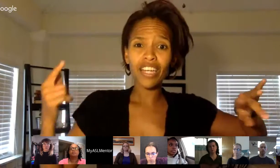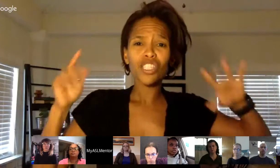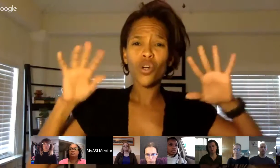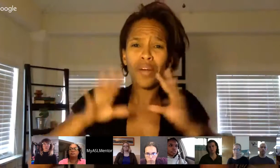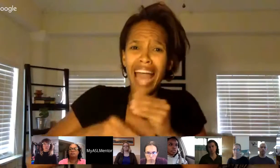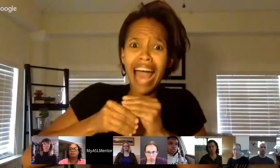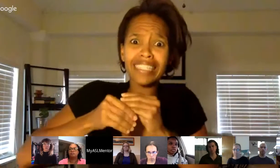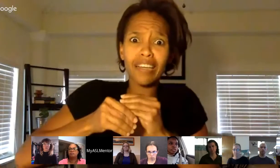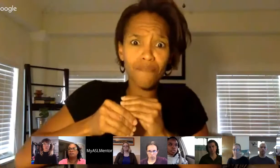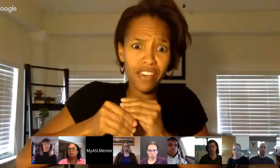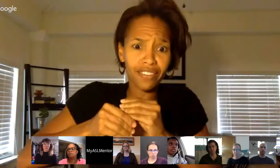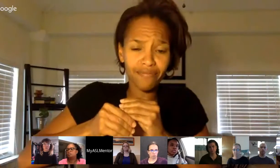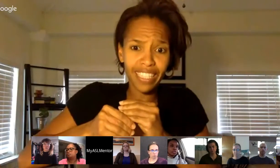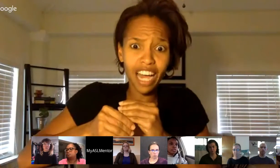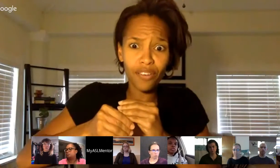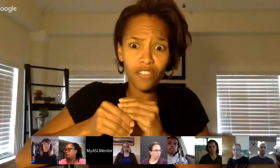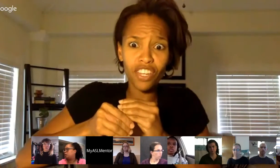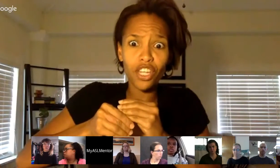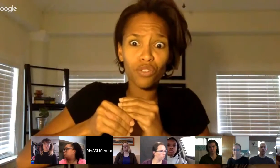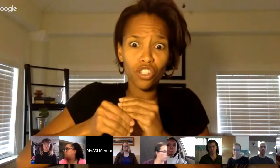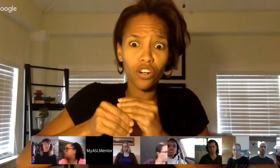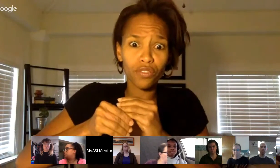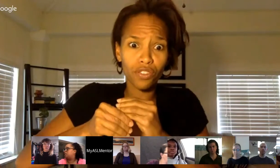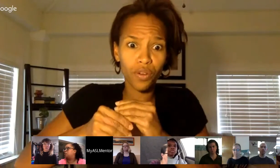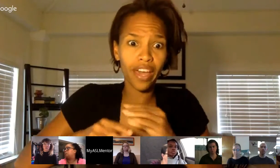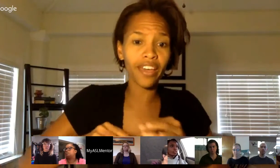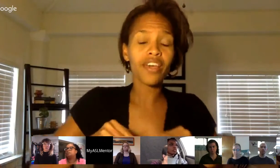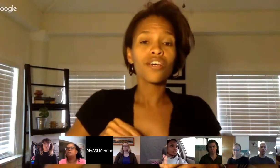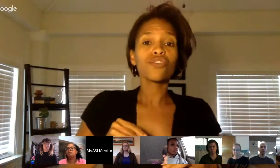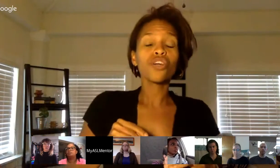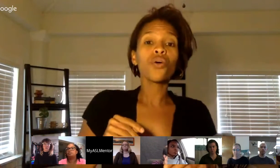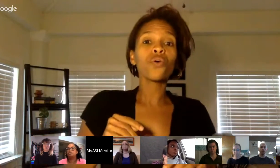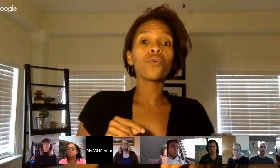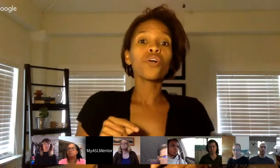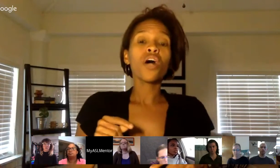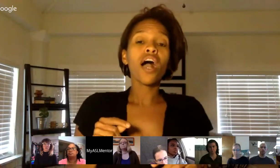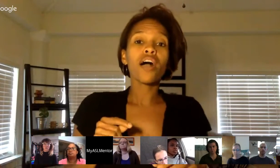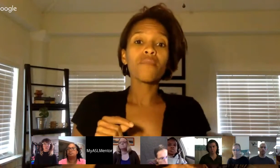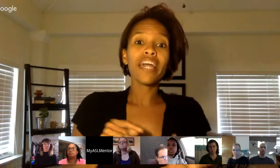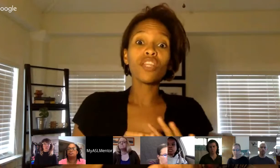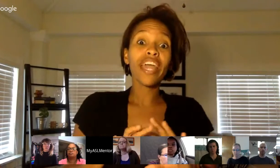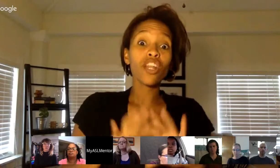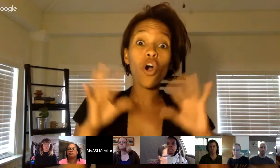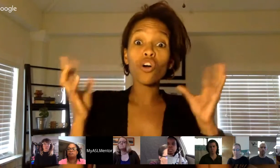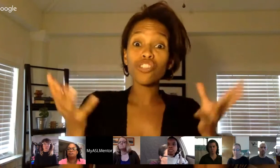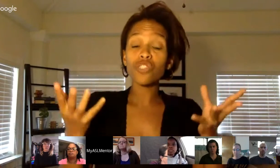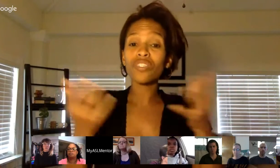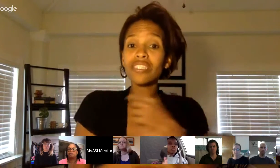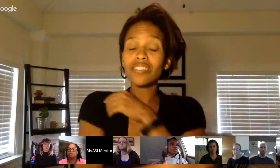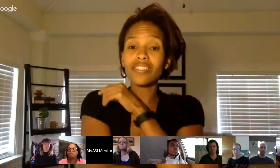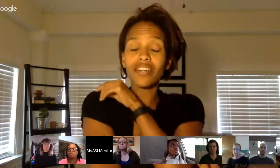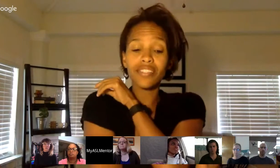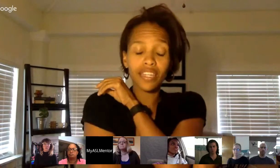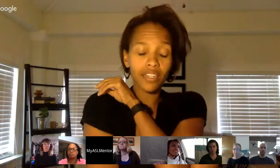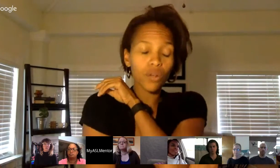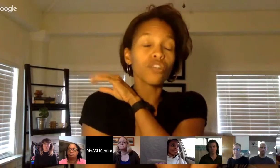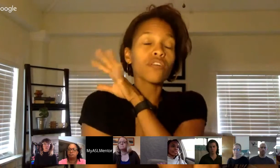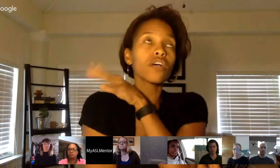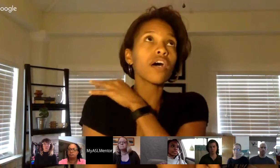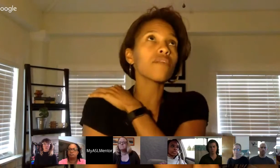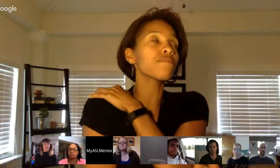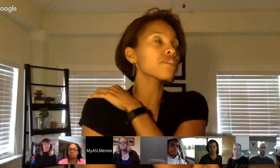saying, so I want to add something. That's how the video starts, okay? So, and all she's really